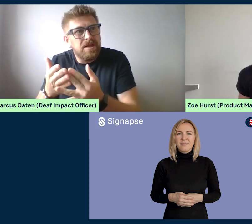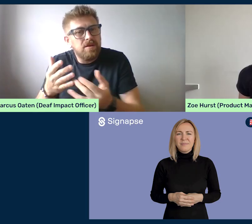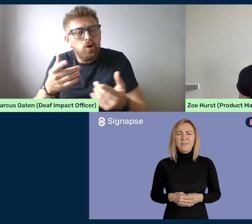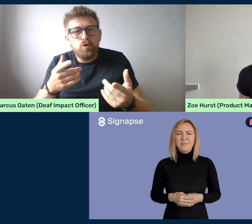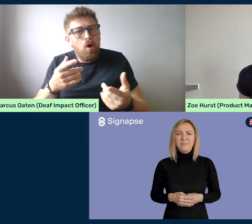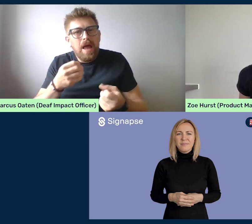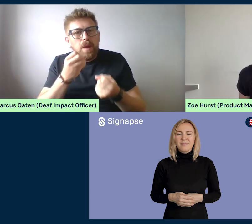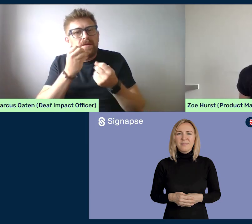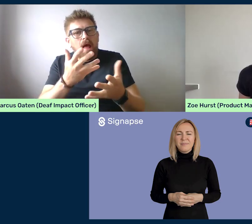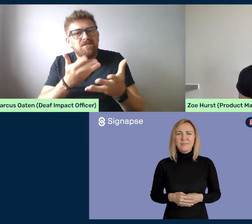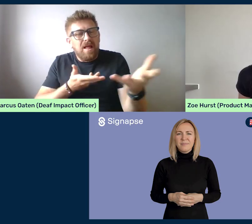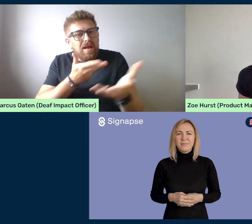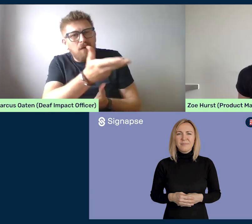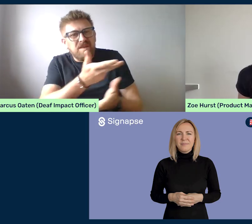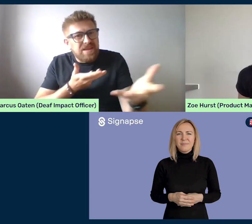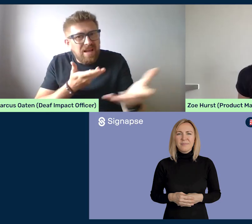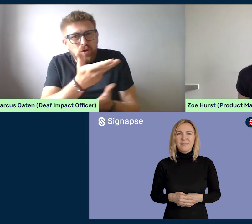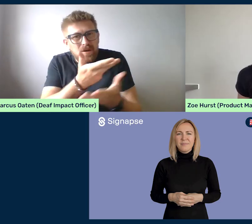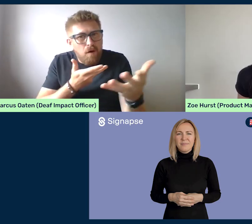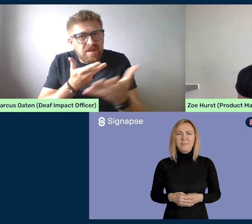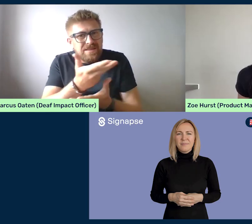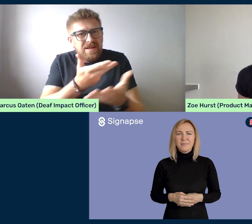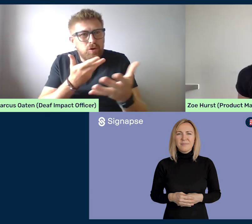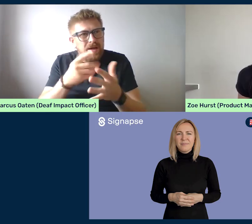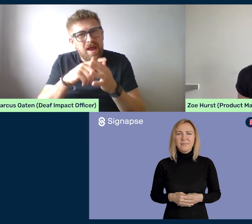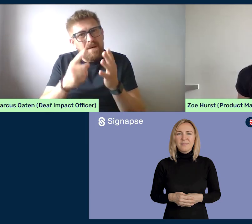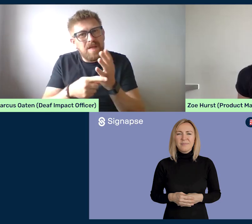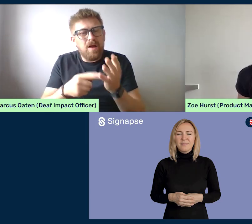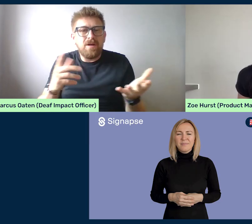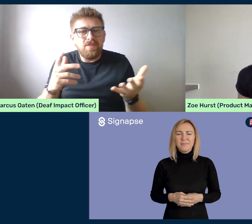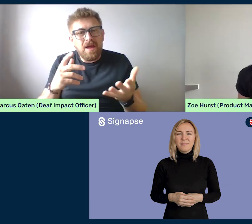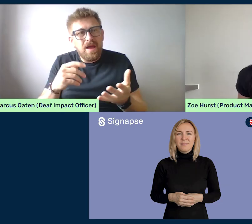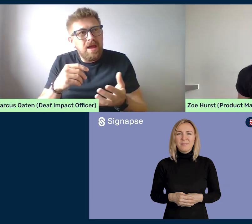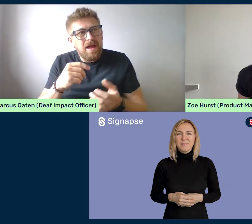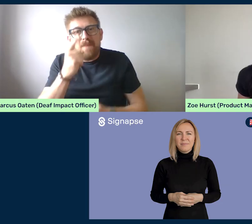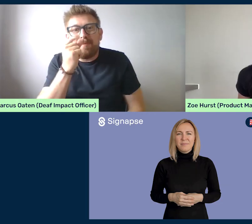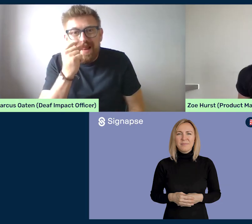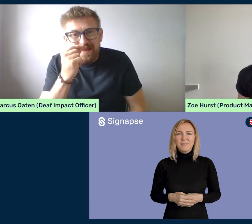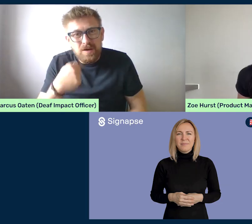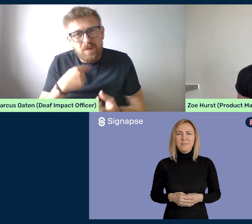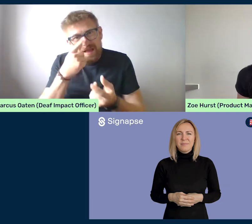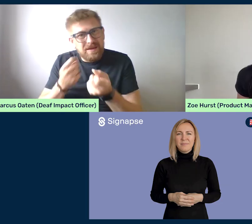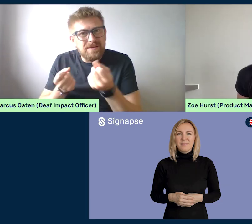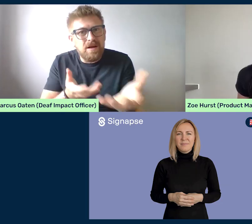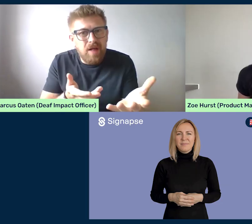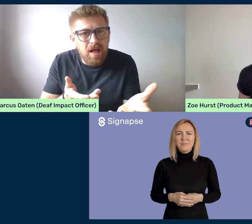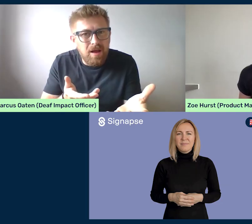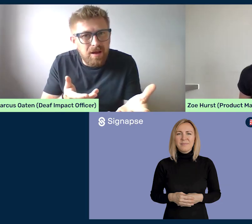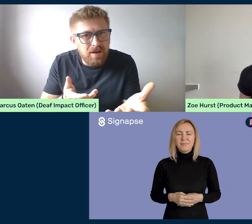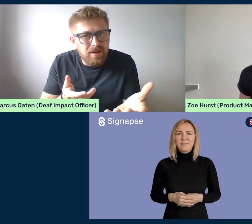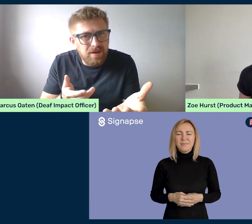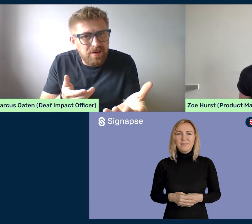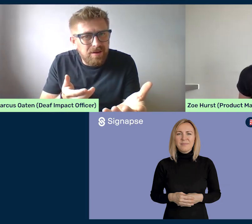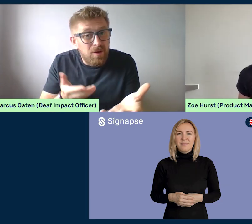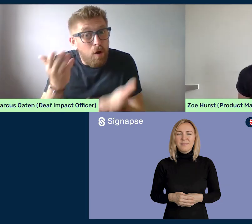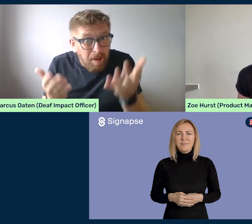It could, there Mm. are other possibilities where there's live information that could use the AI. And we do keep that